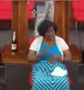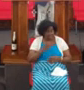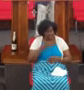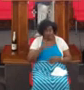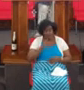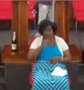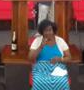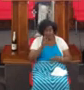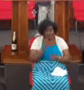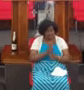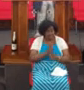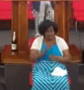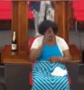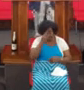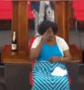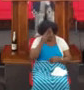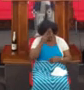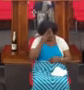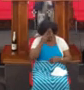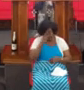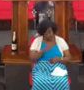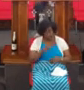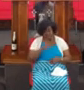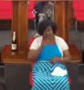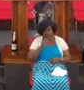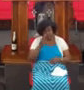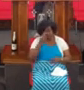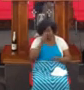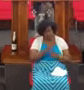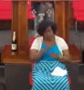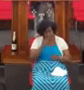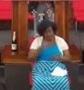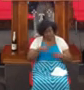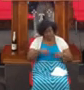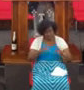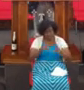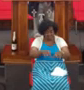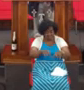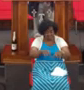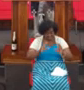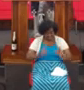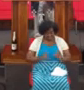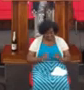his right mind. He's not even in his right mind. He slept in the graveyard.